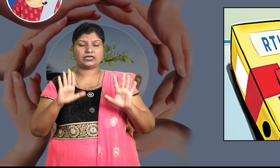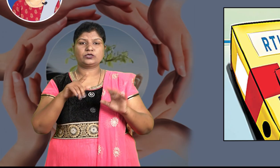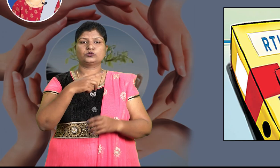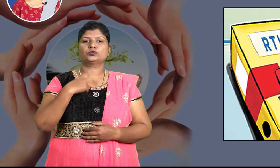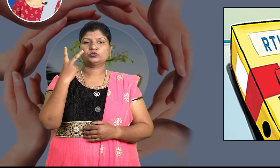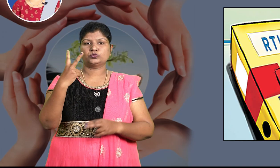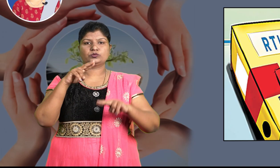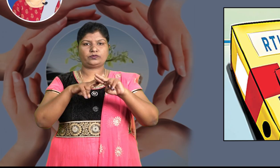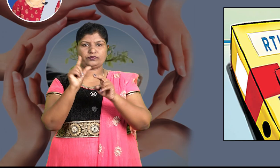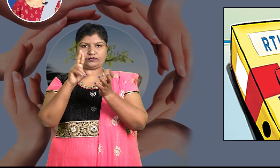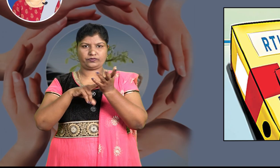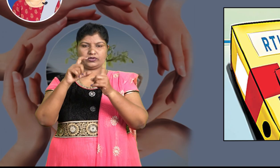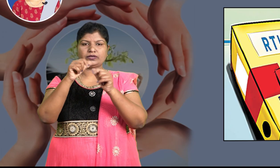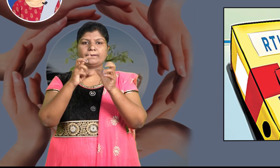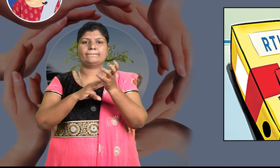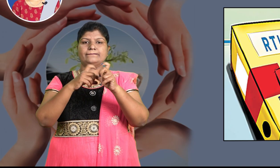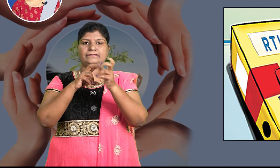rights as